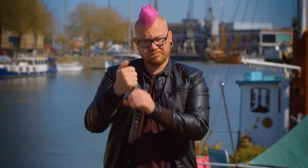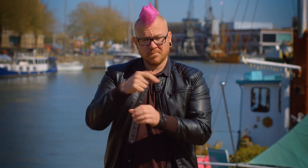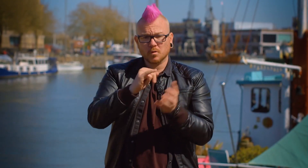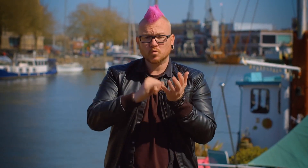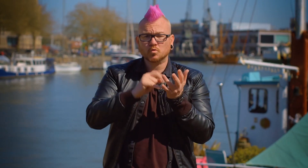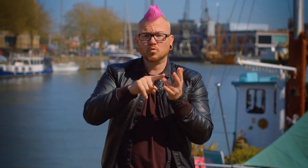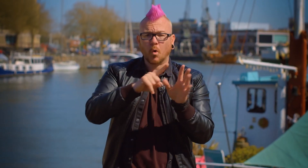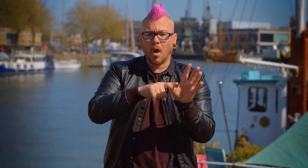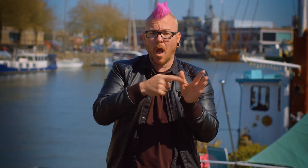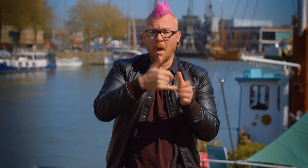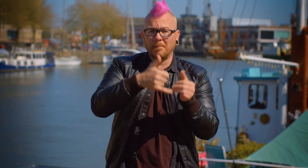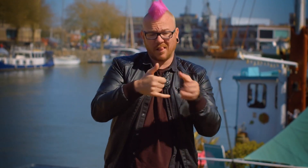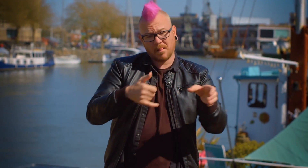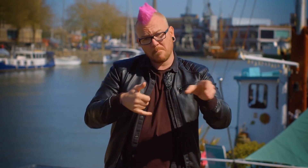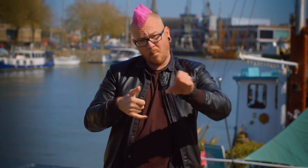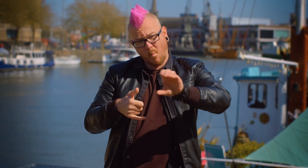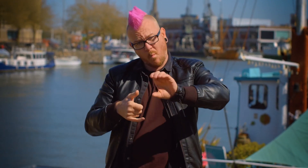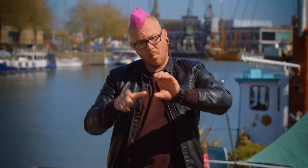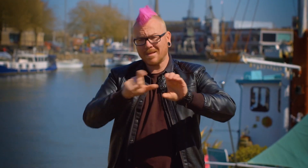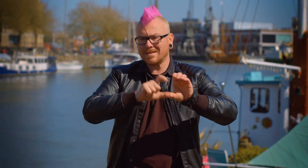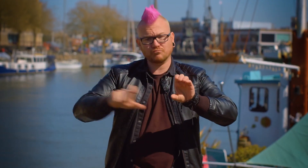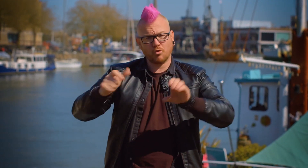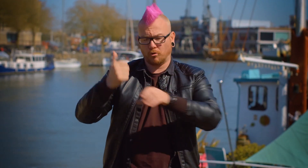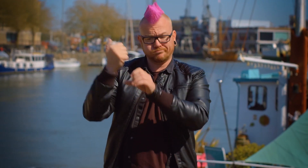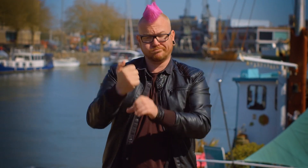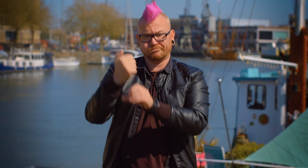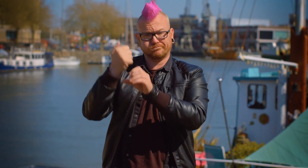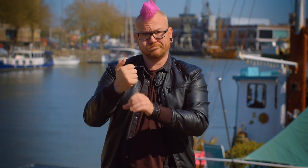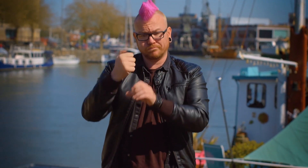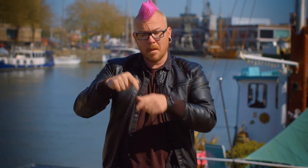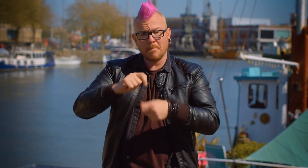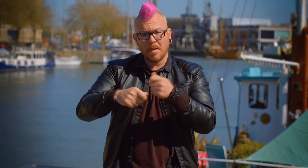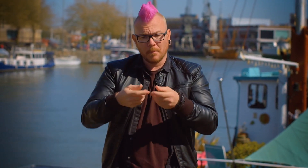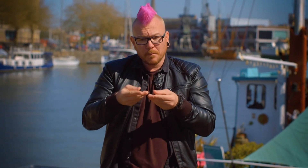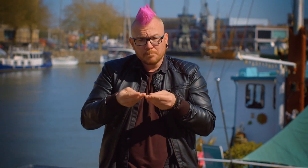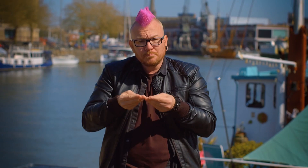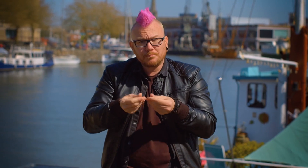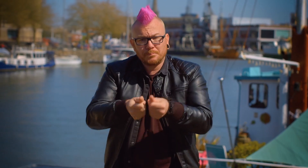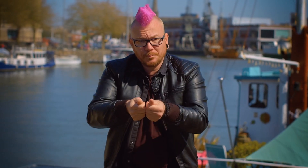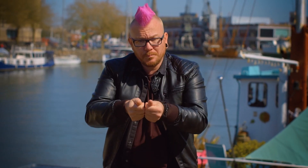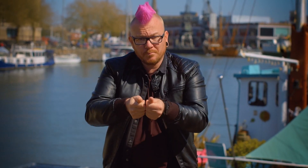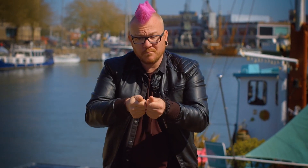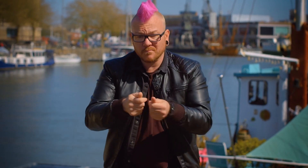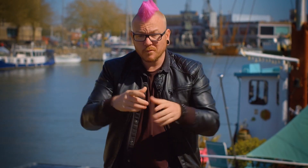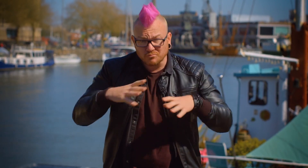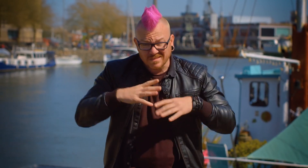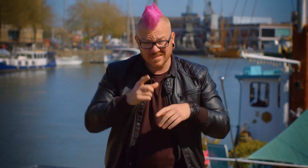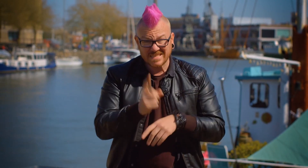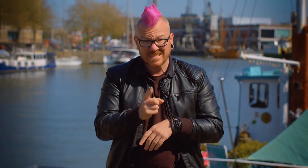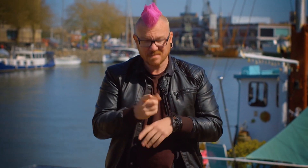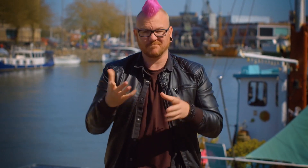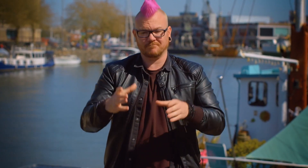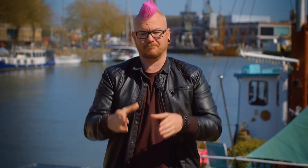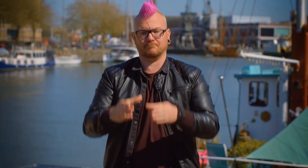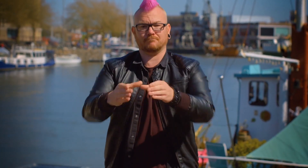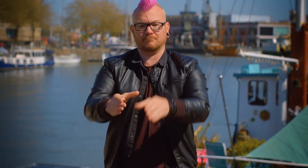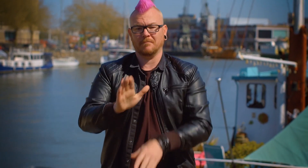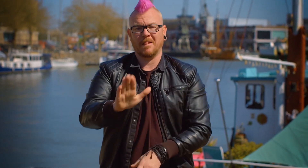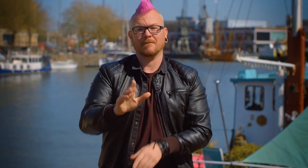Blend and add soya milk. Carry on adding and blending until it's a smooth consistency. When it's ready, put